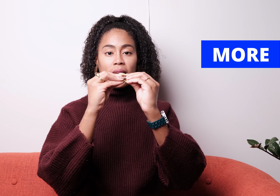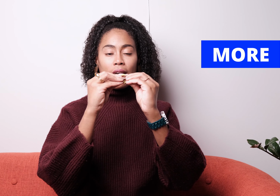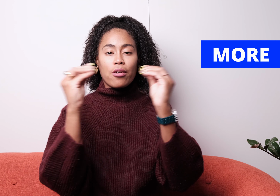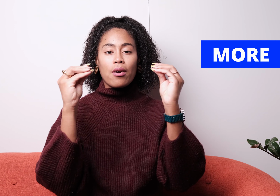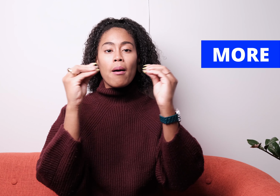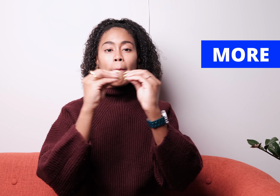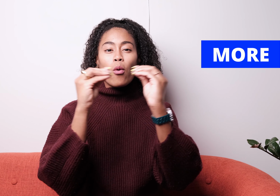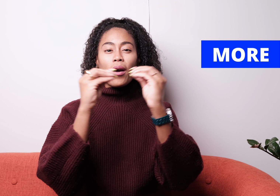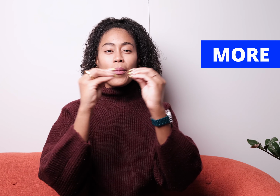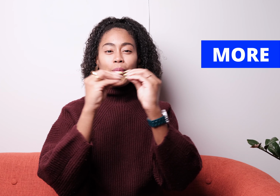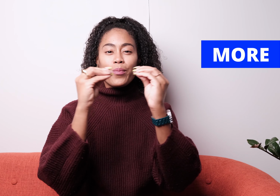together. More.